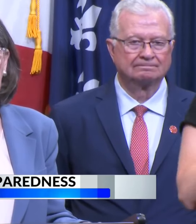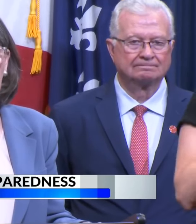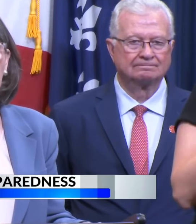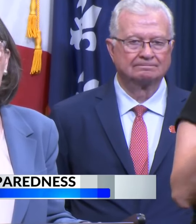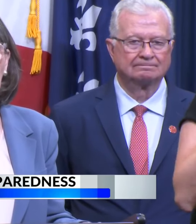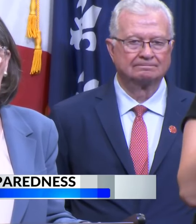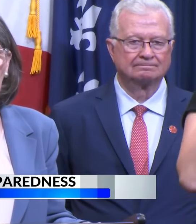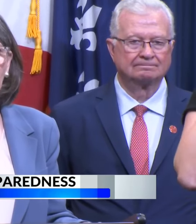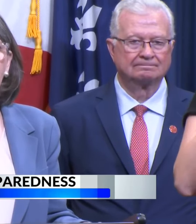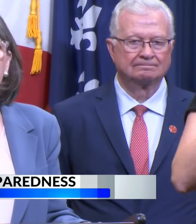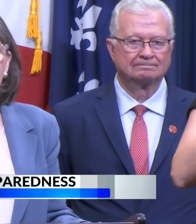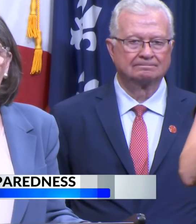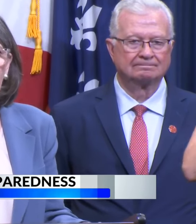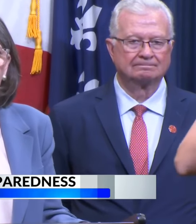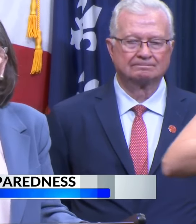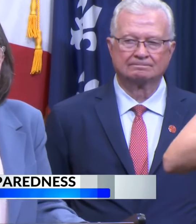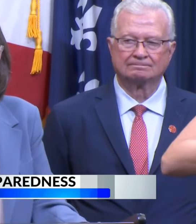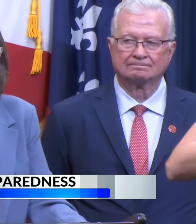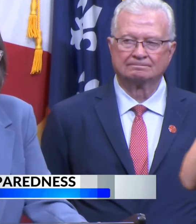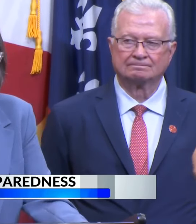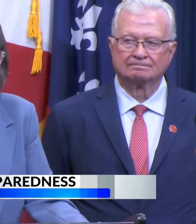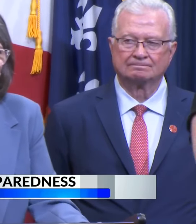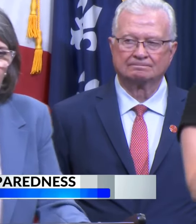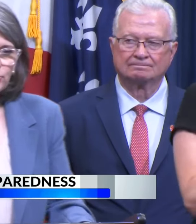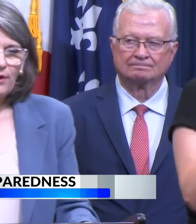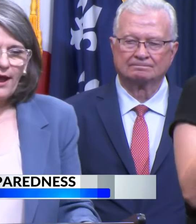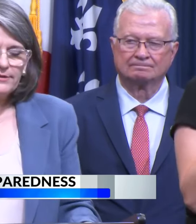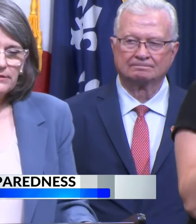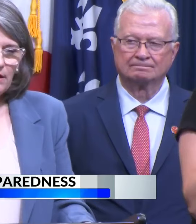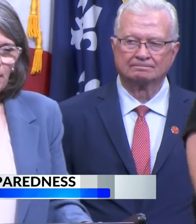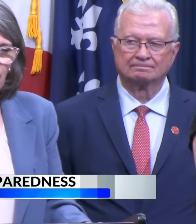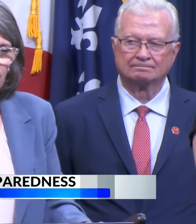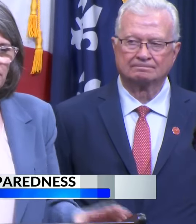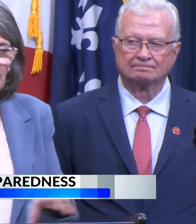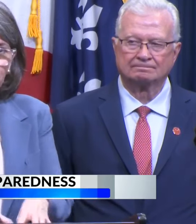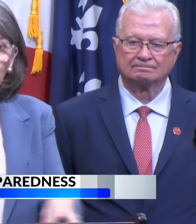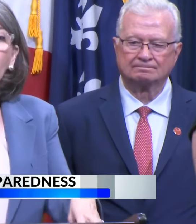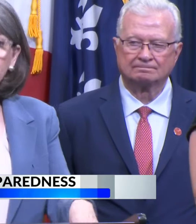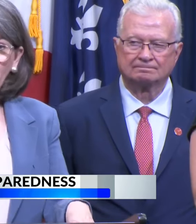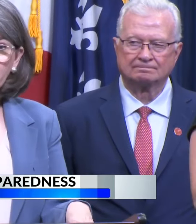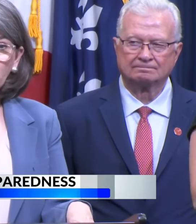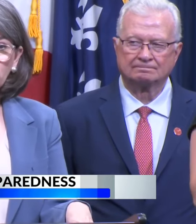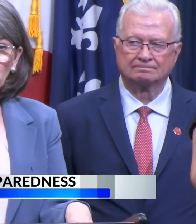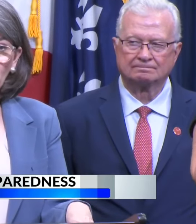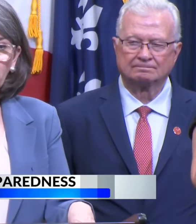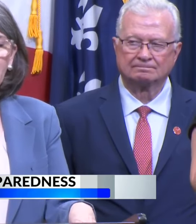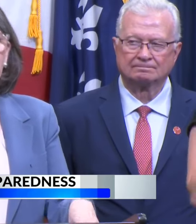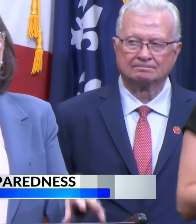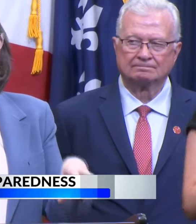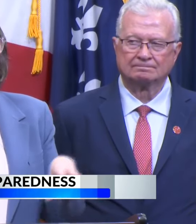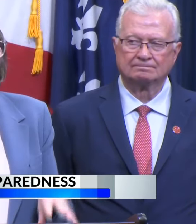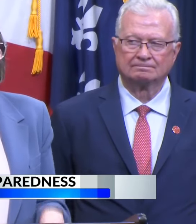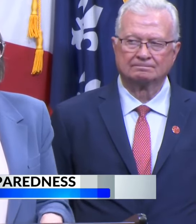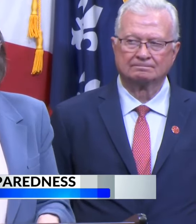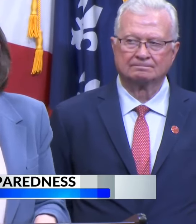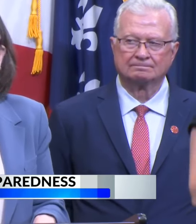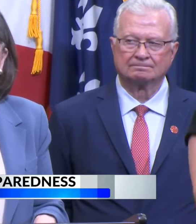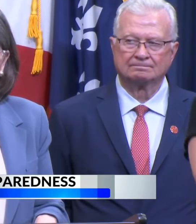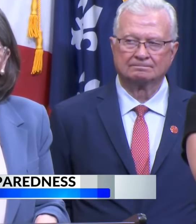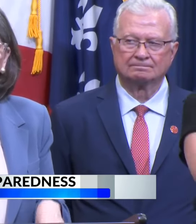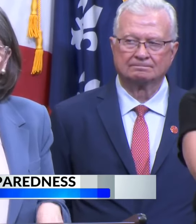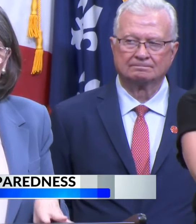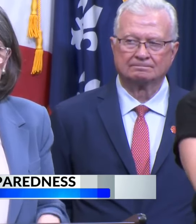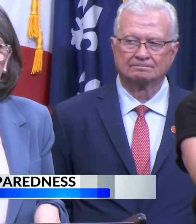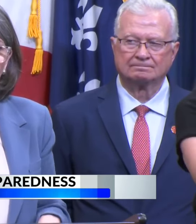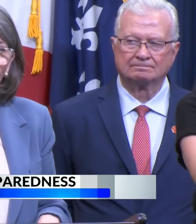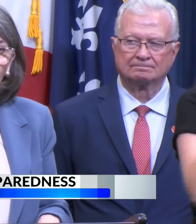Yes. So we have a regular contract, disaster contract that goes on. This morning we were